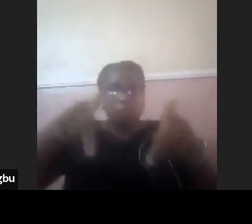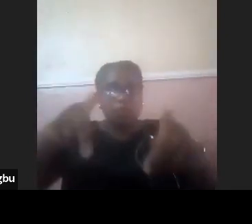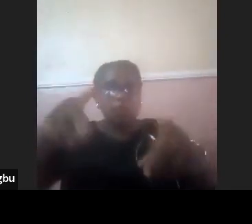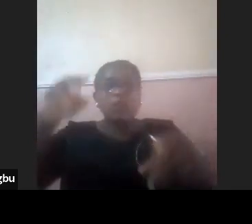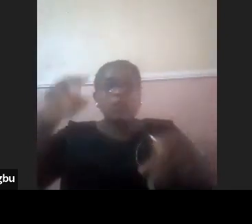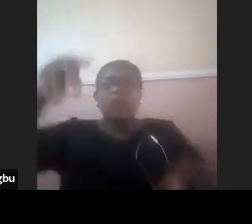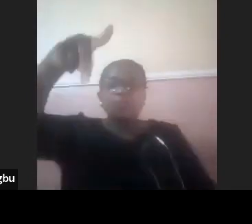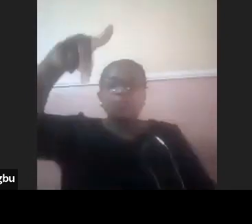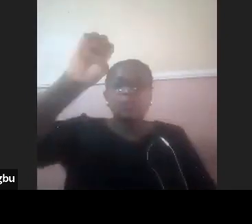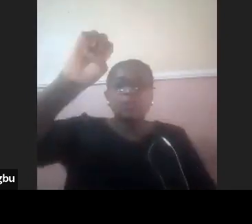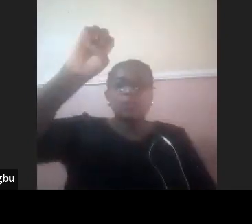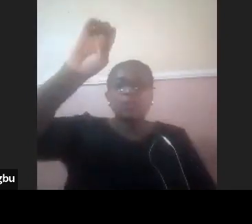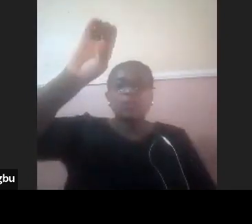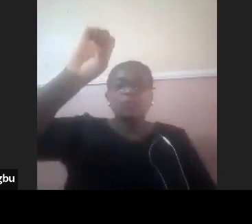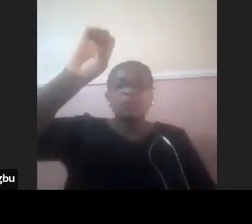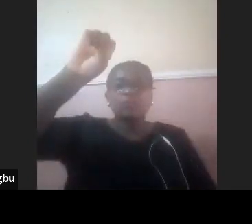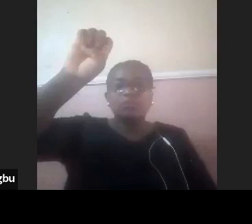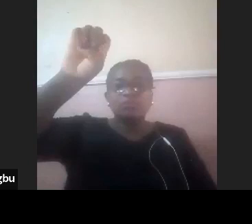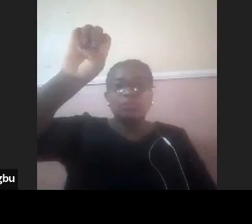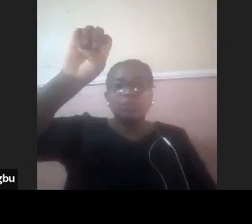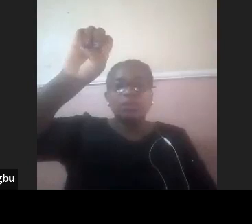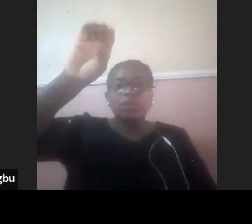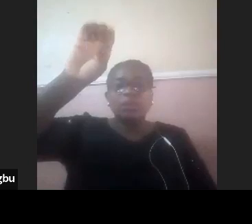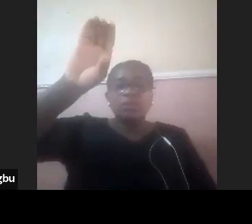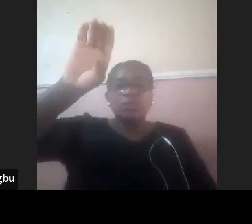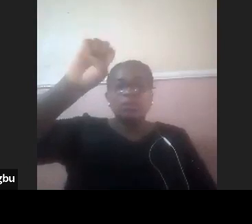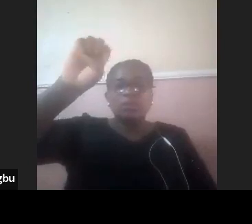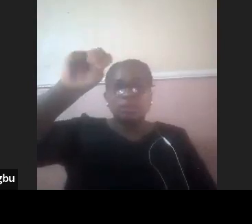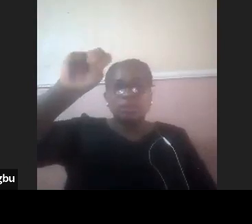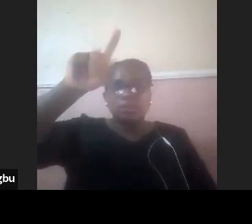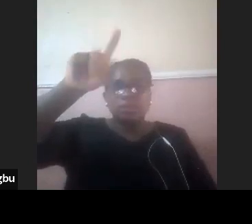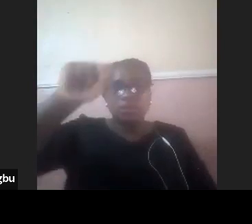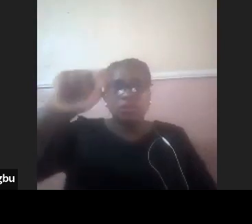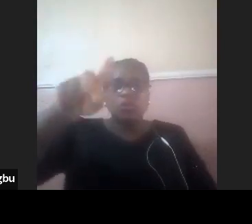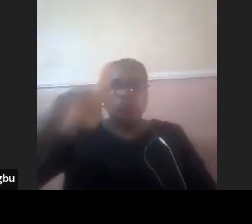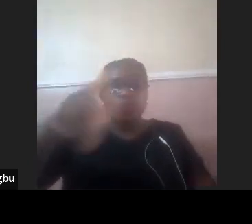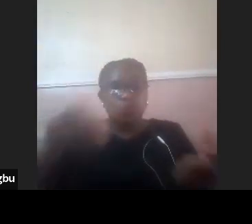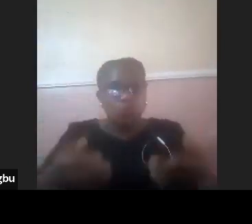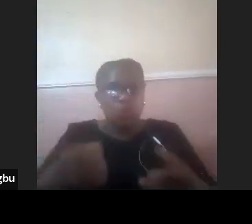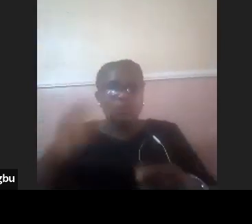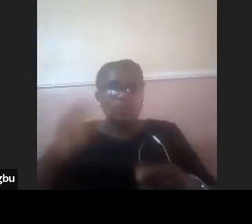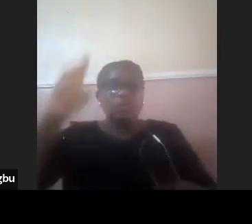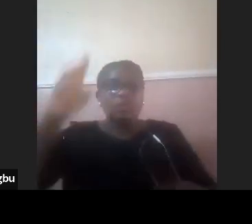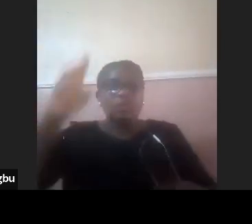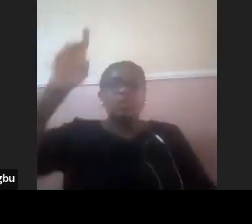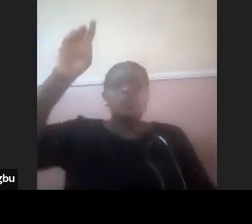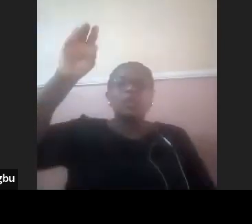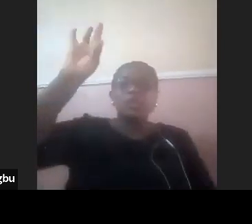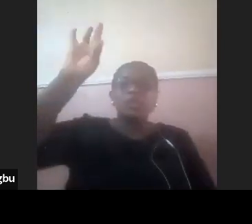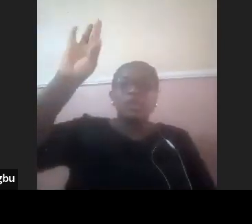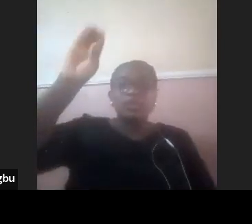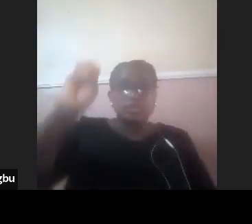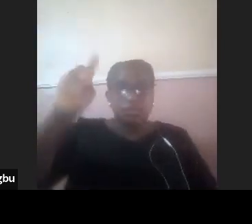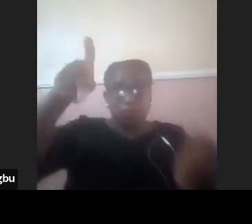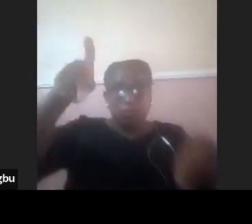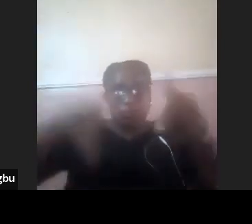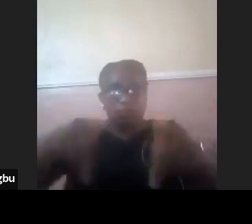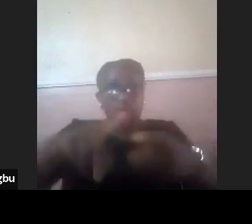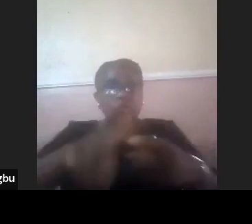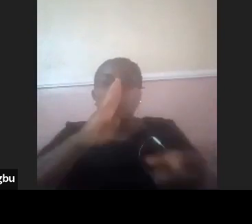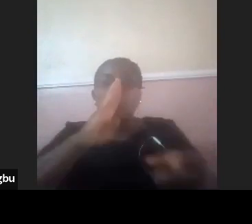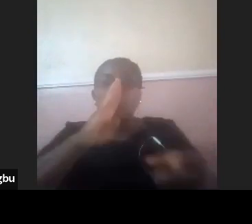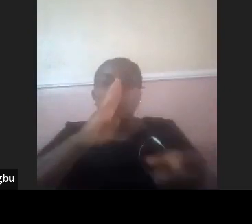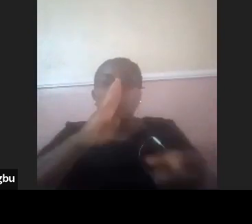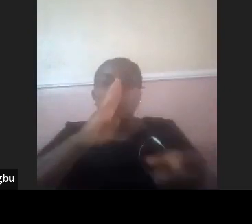be sustained on treatment. That's the overall aim. Here, you must not put the